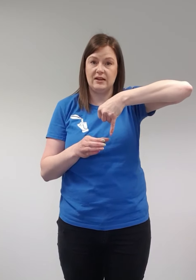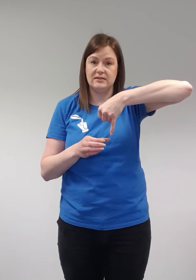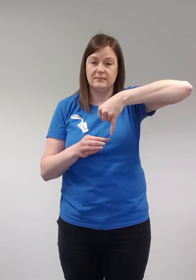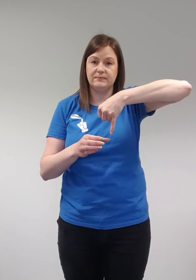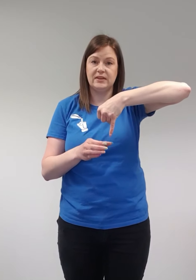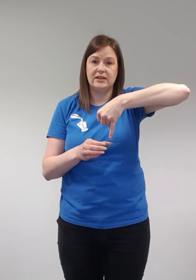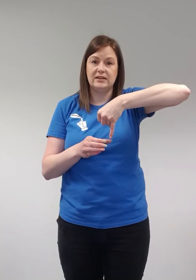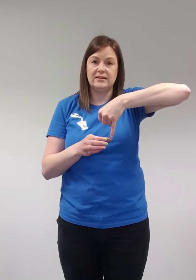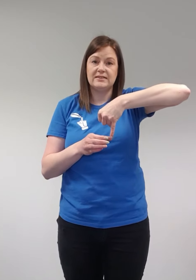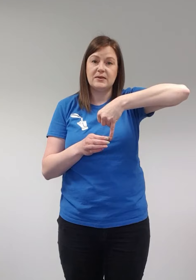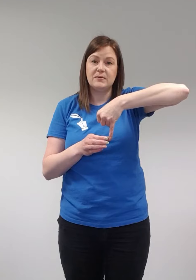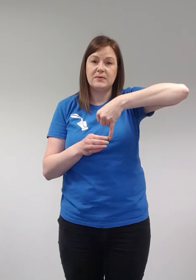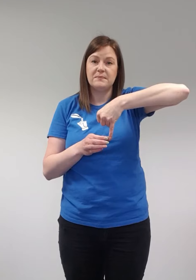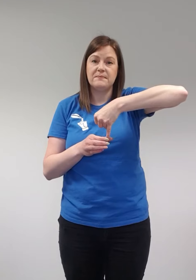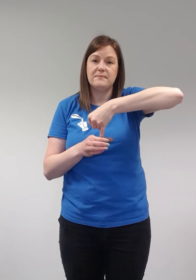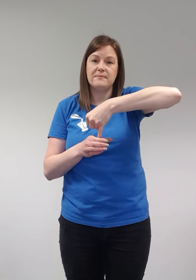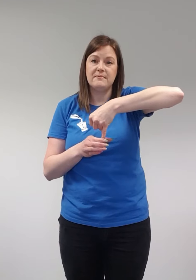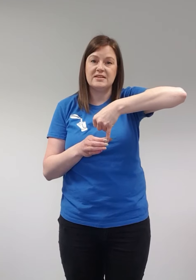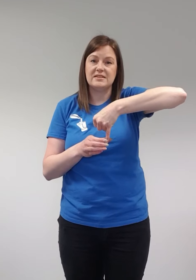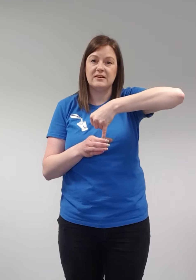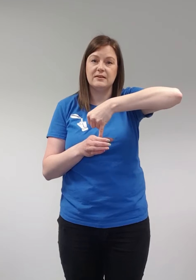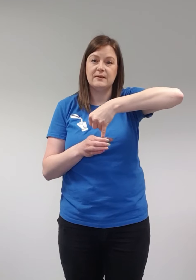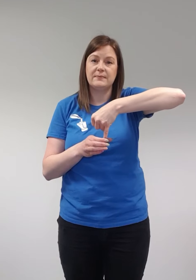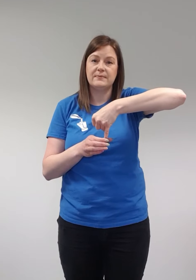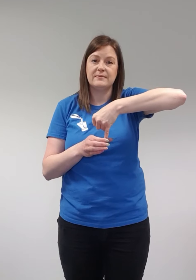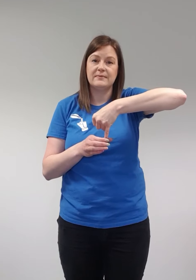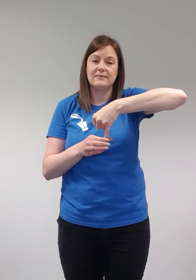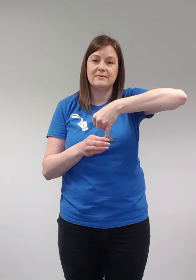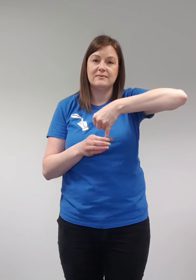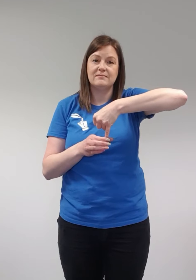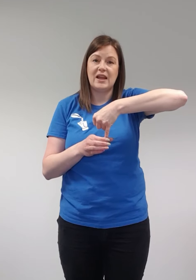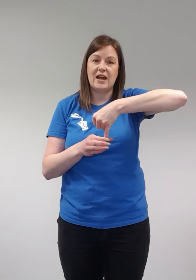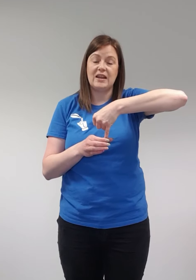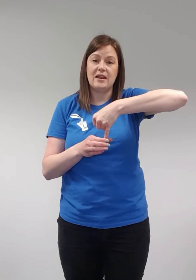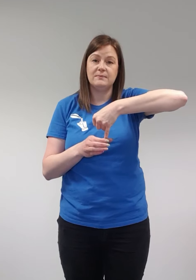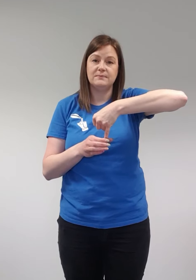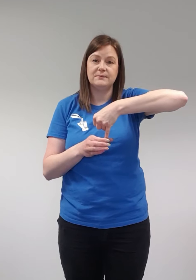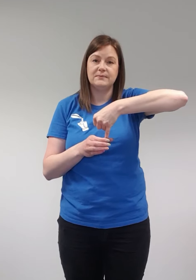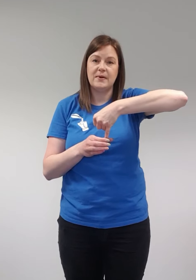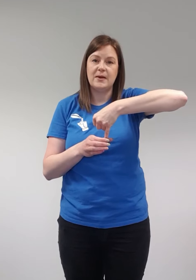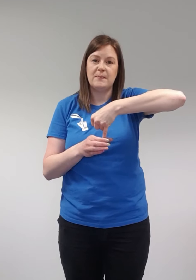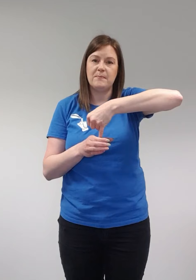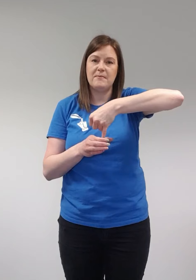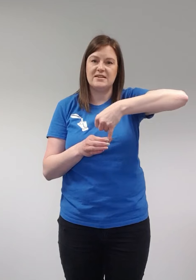hand. So, medicine. And again,